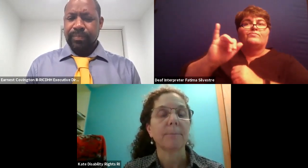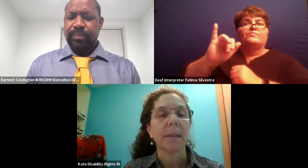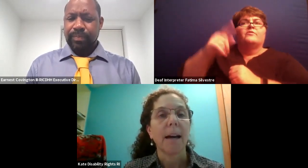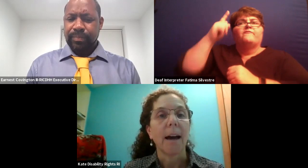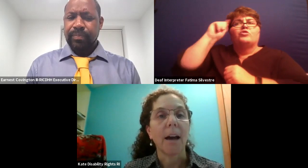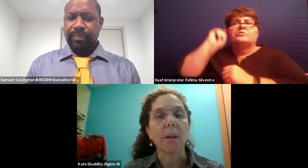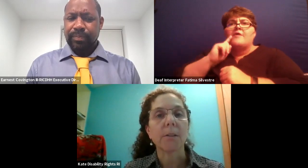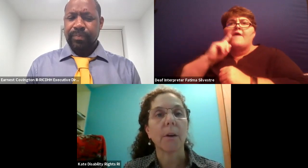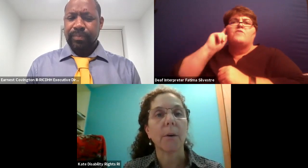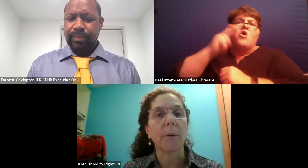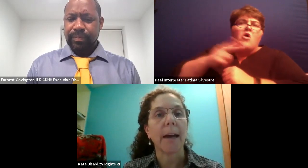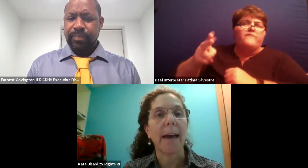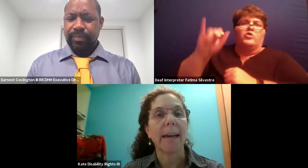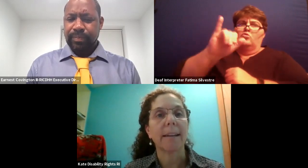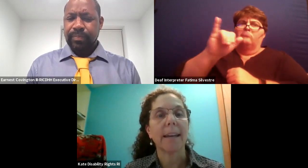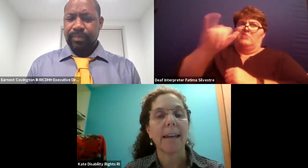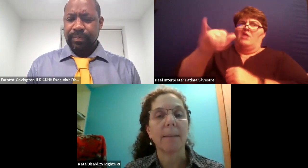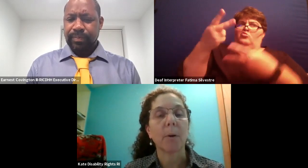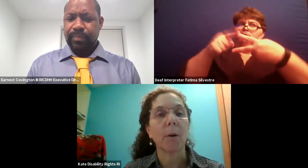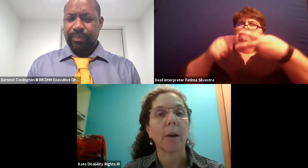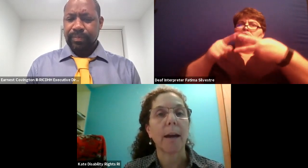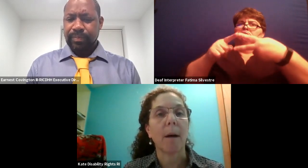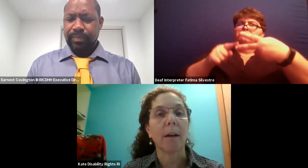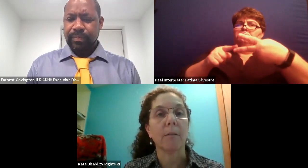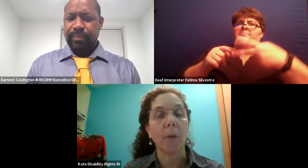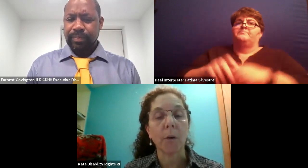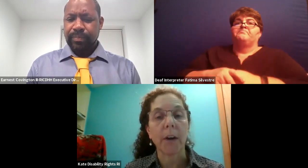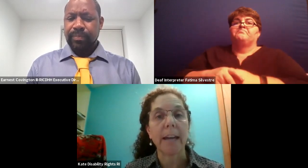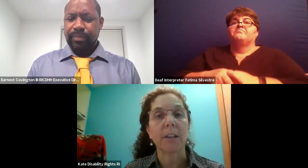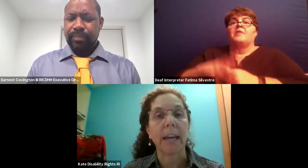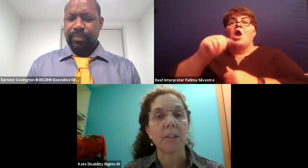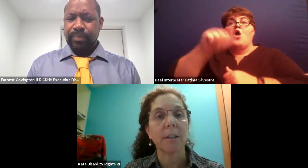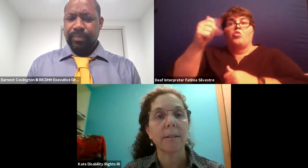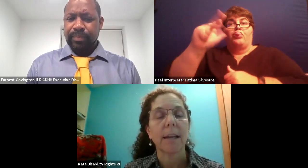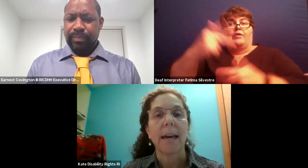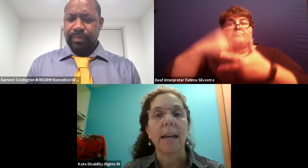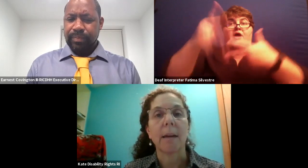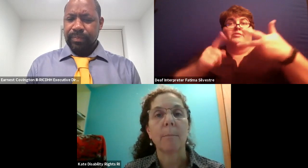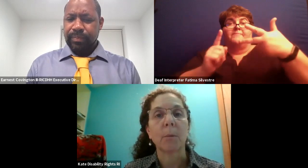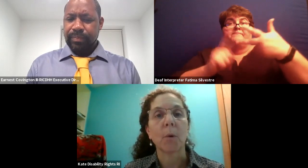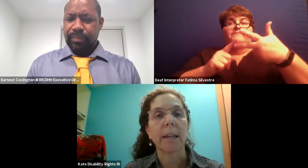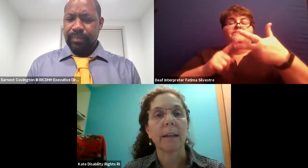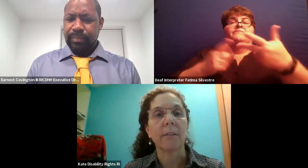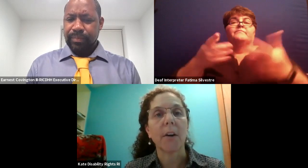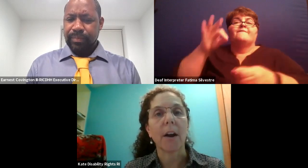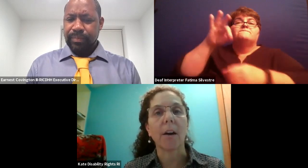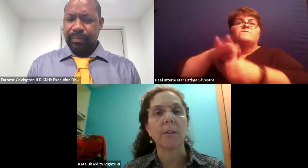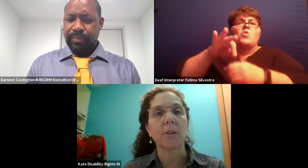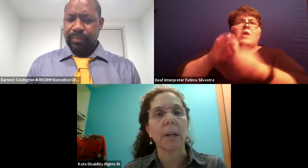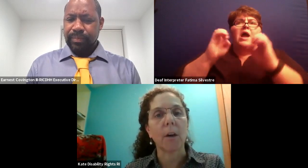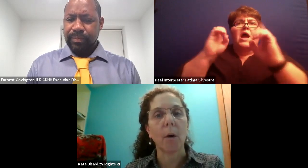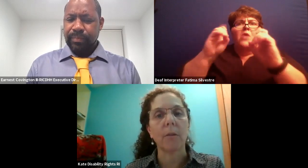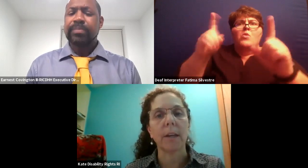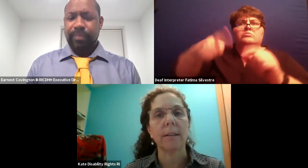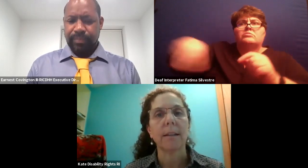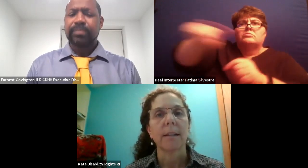hearing. I also had a program on voter education, and I've been working very hard